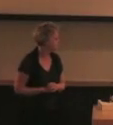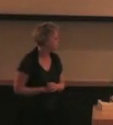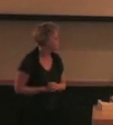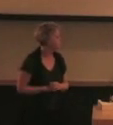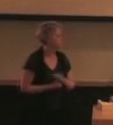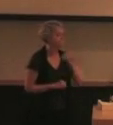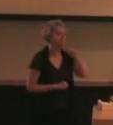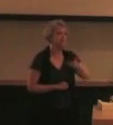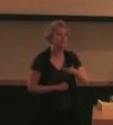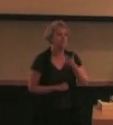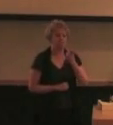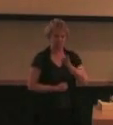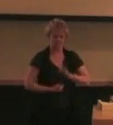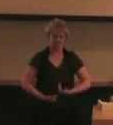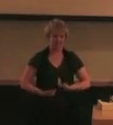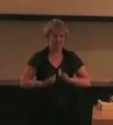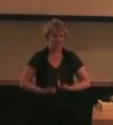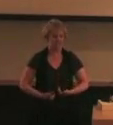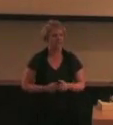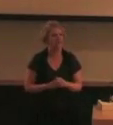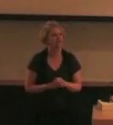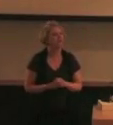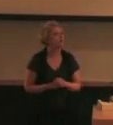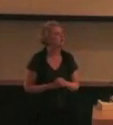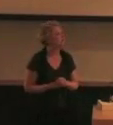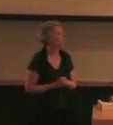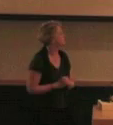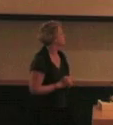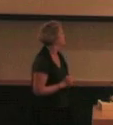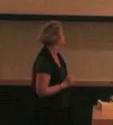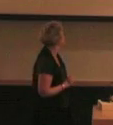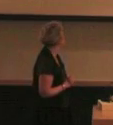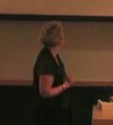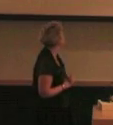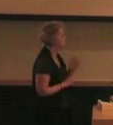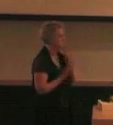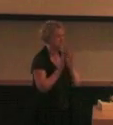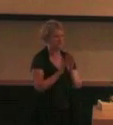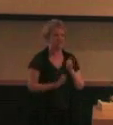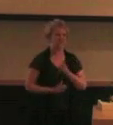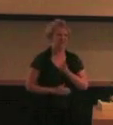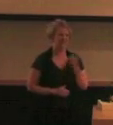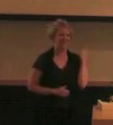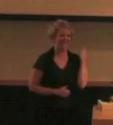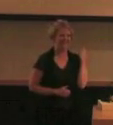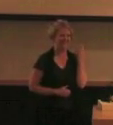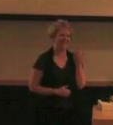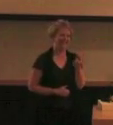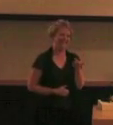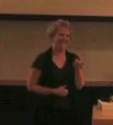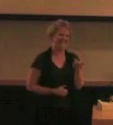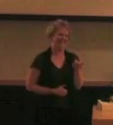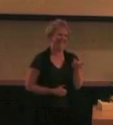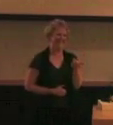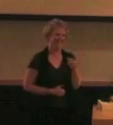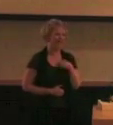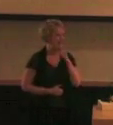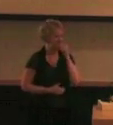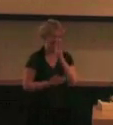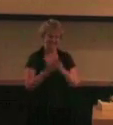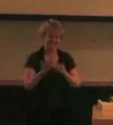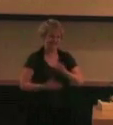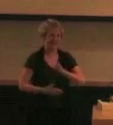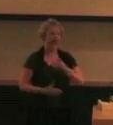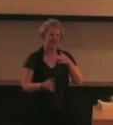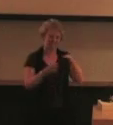An introduction about myself. This is actually a picture of myself up here. I didn't design it,